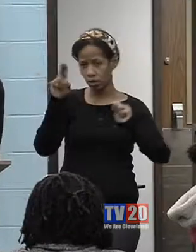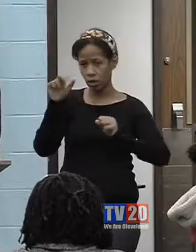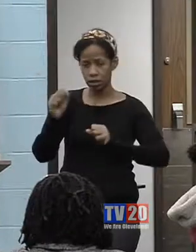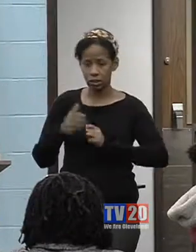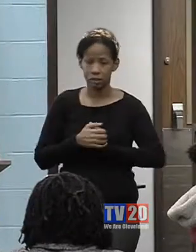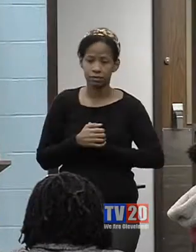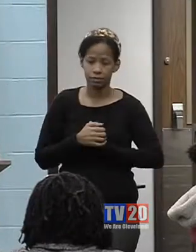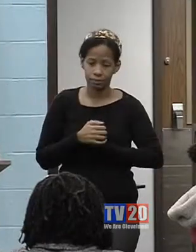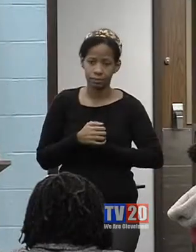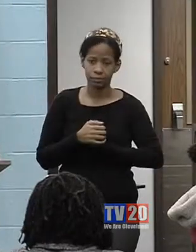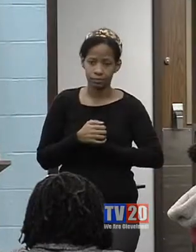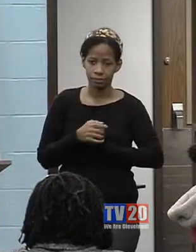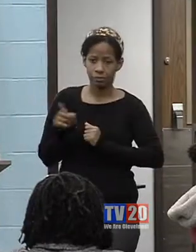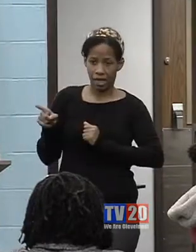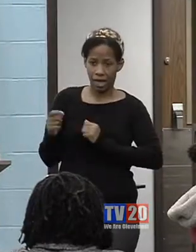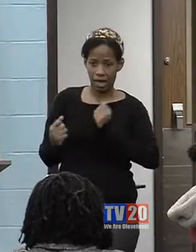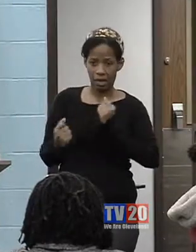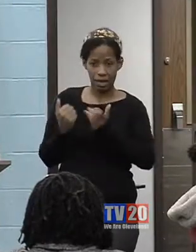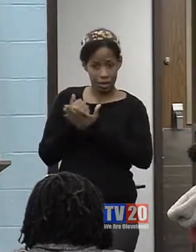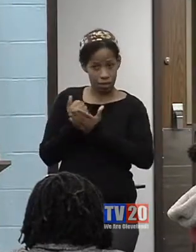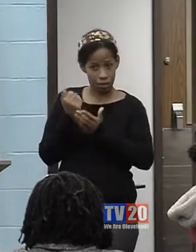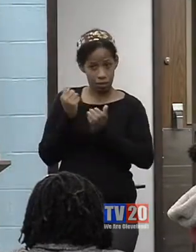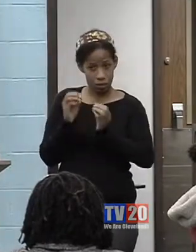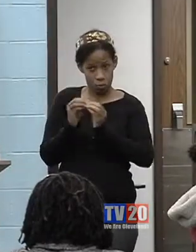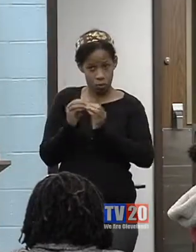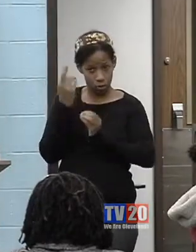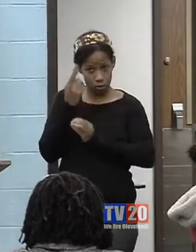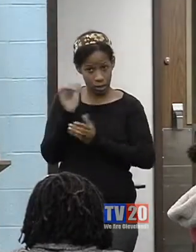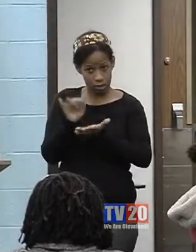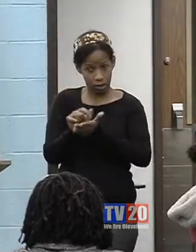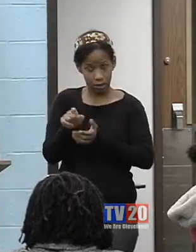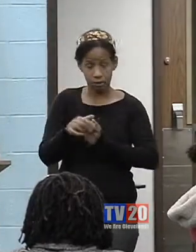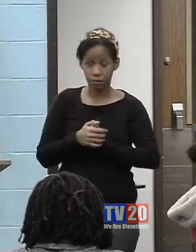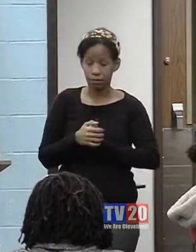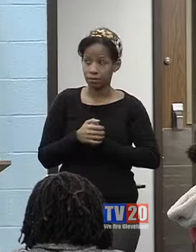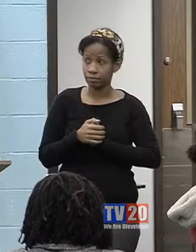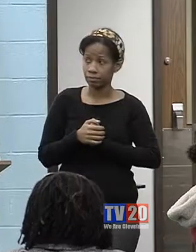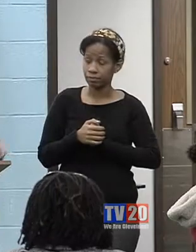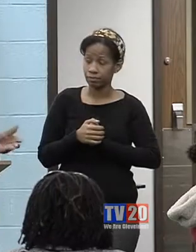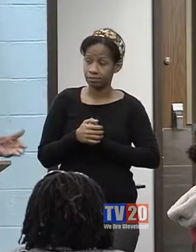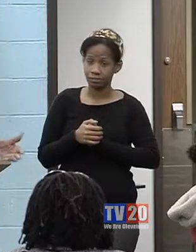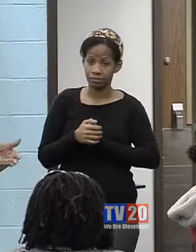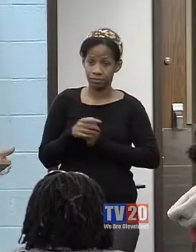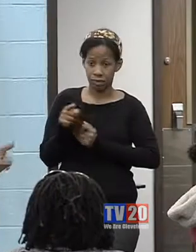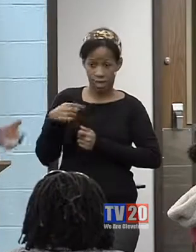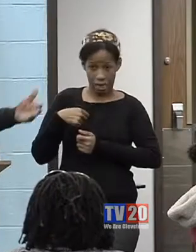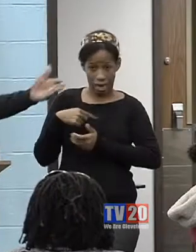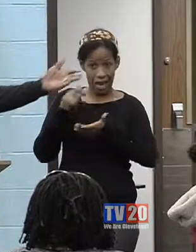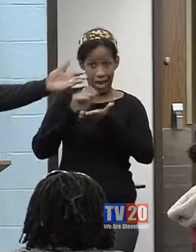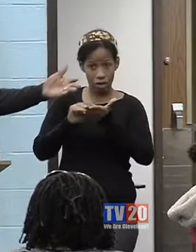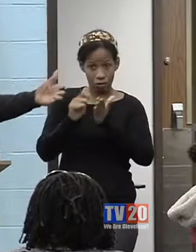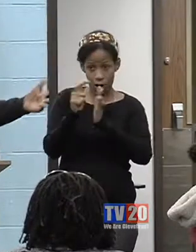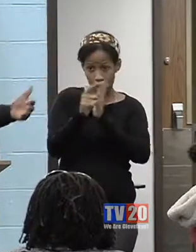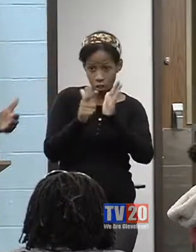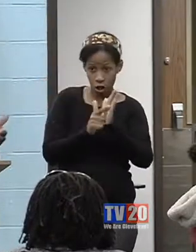America. Did you, have you realized that? We write laws about like your ramps, disabled